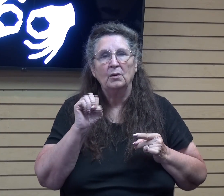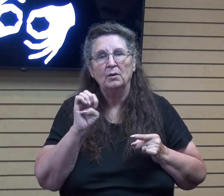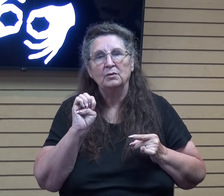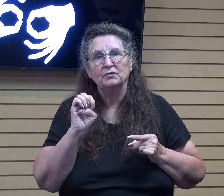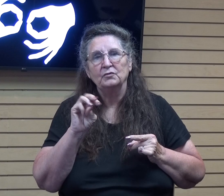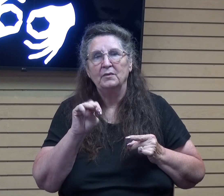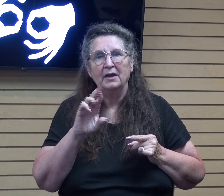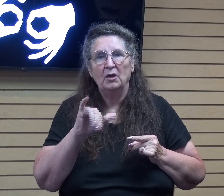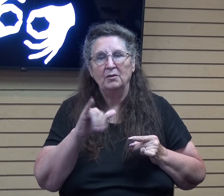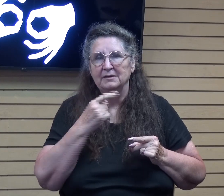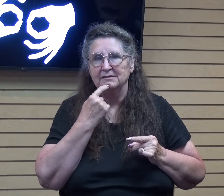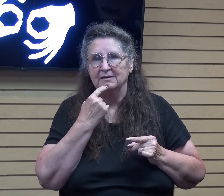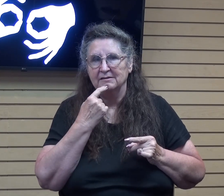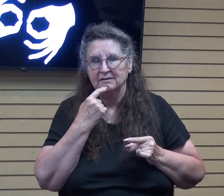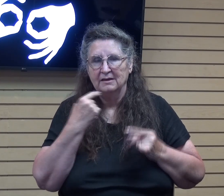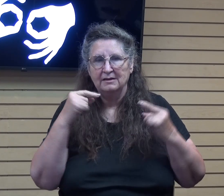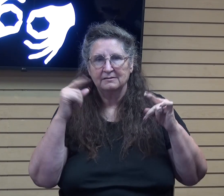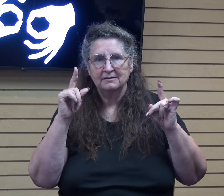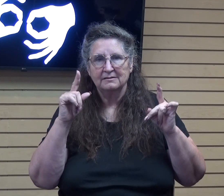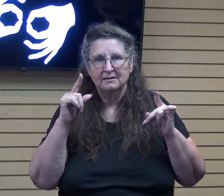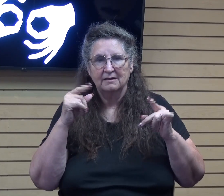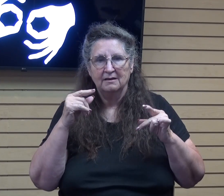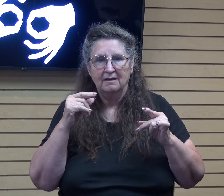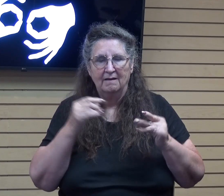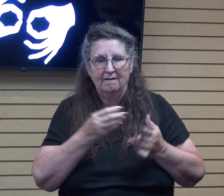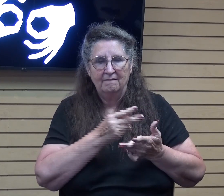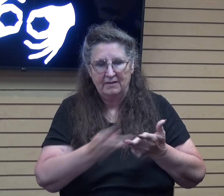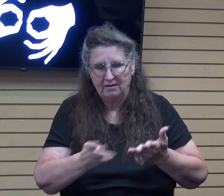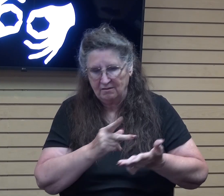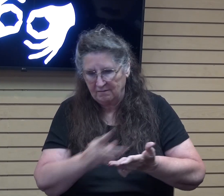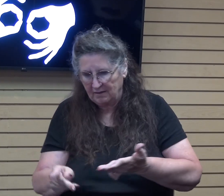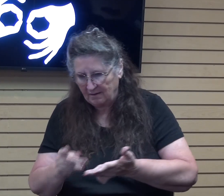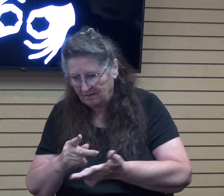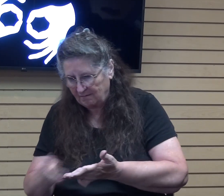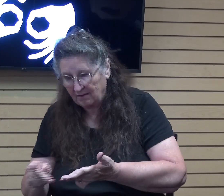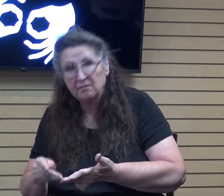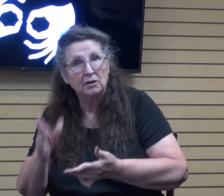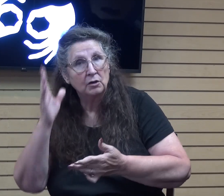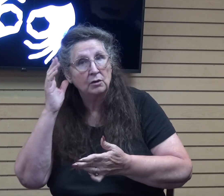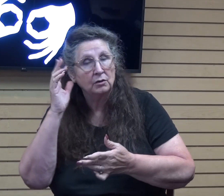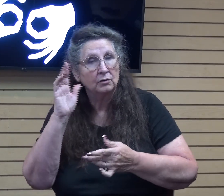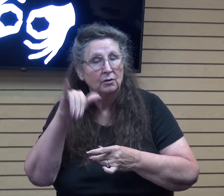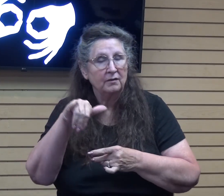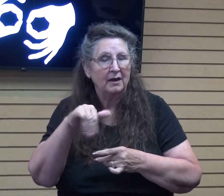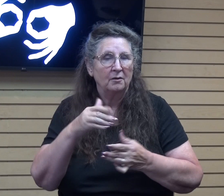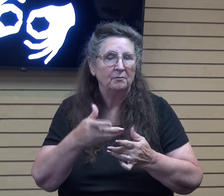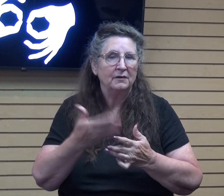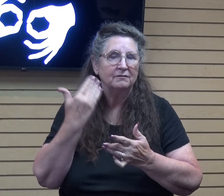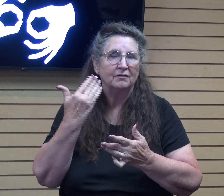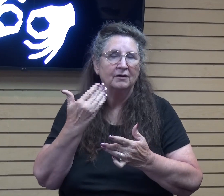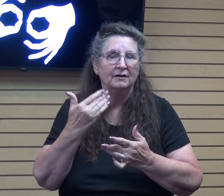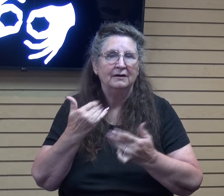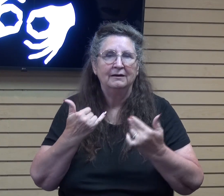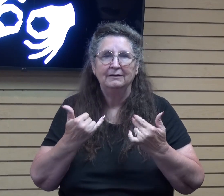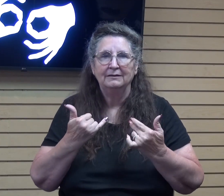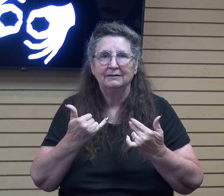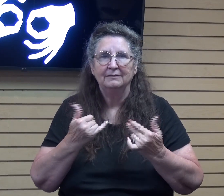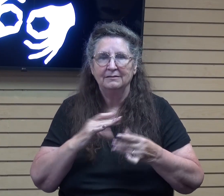says, "Success is a series of failures." I'm sure you've heard of that before. But wait a minute. This statement is not entirely